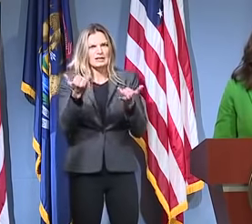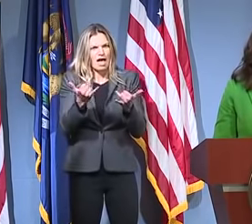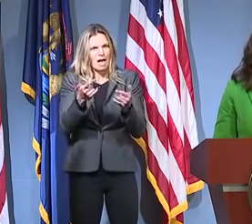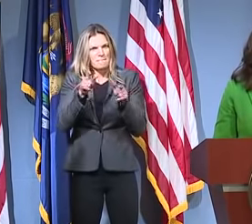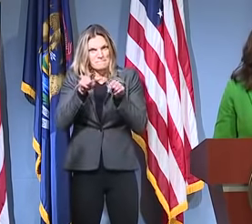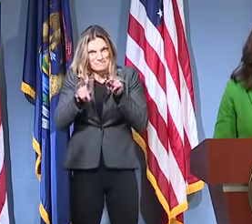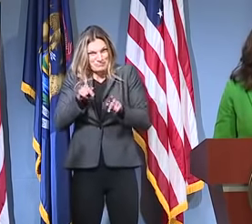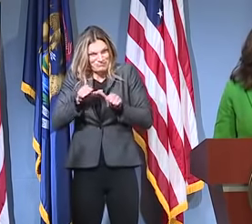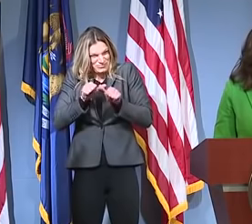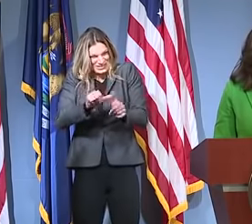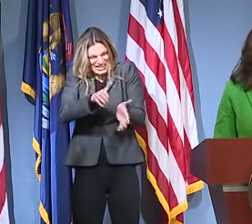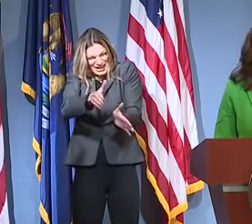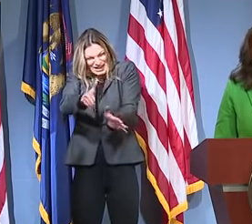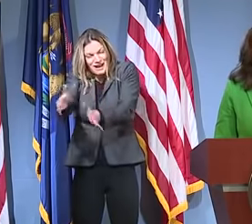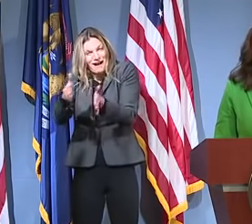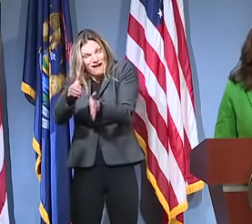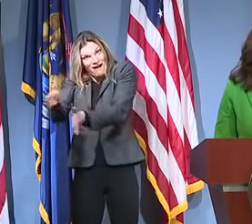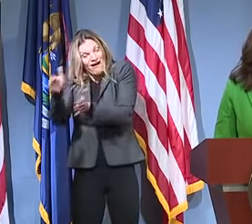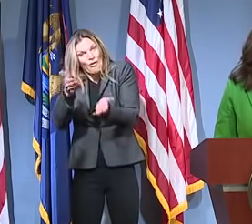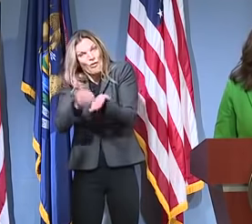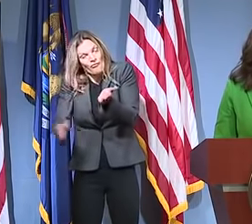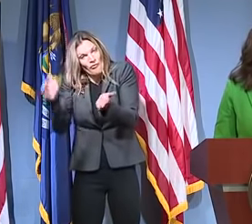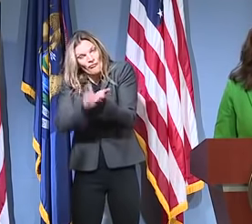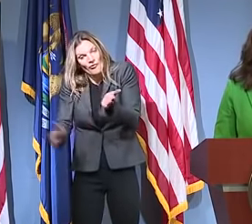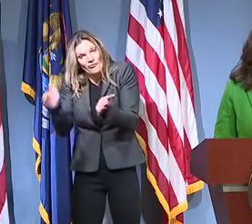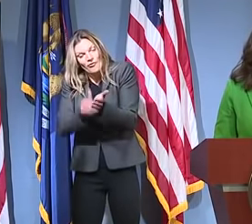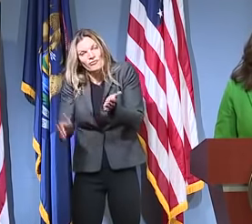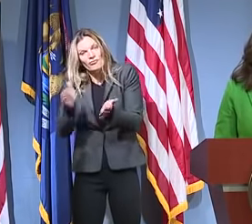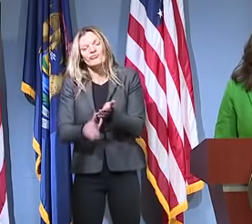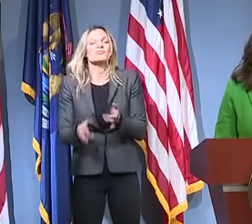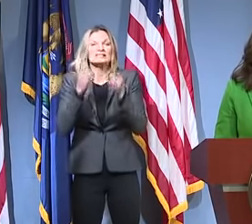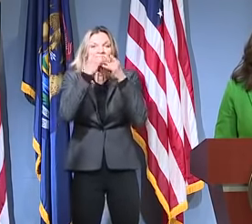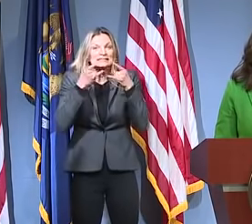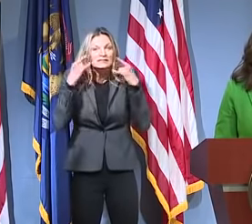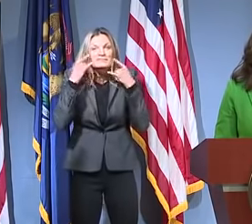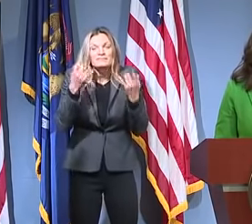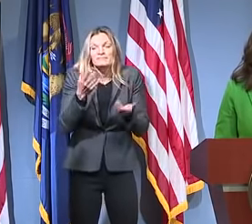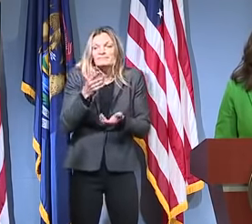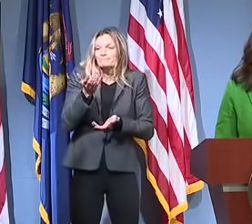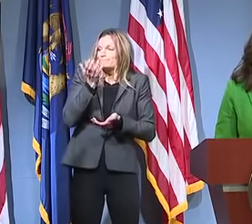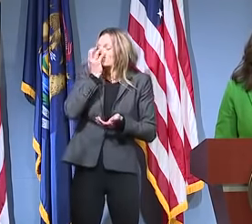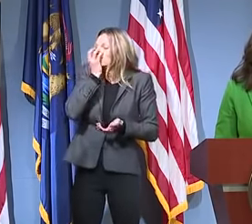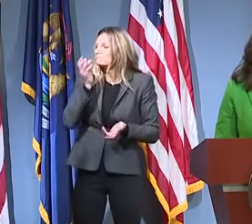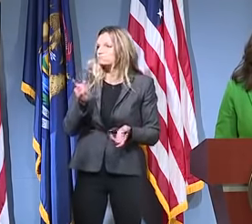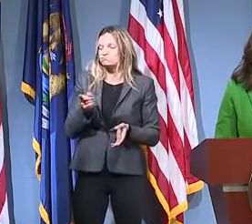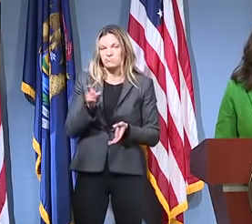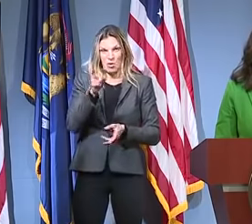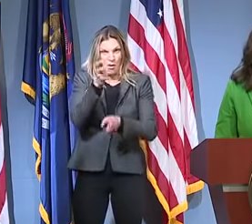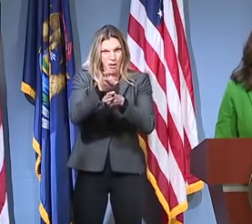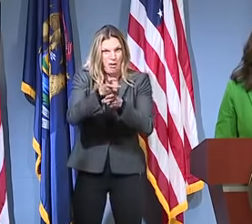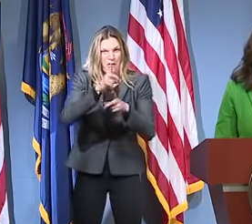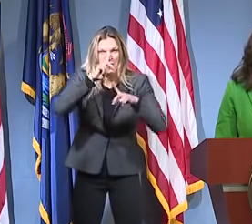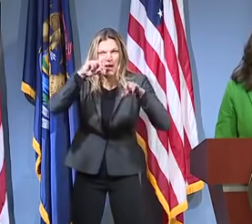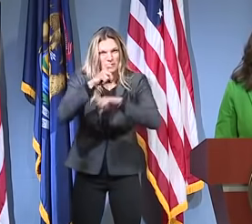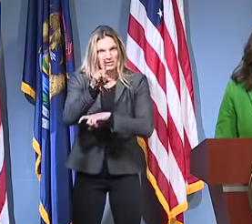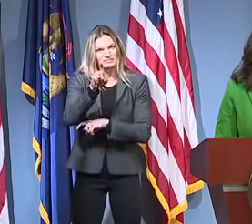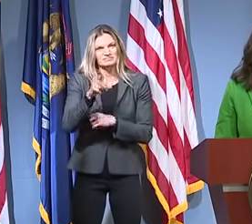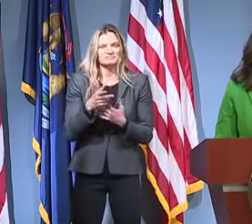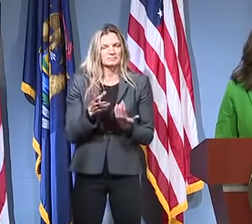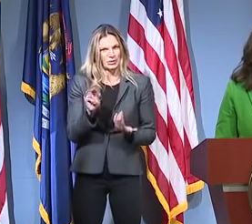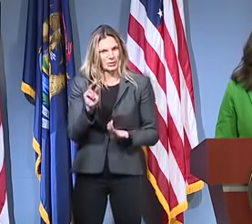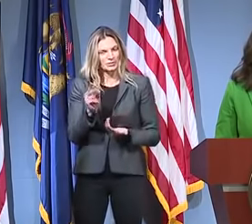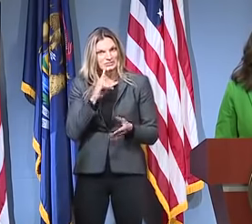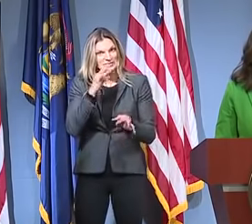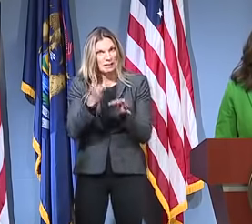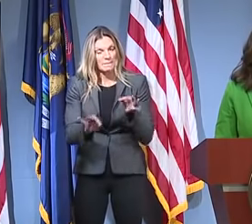is it's simple. It might be annoying. It might be, for some people, you can't do it, but the